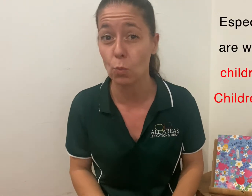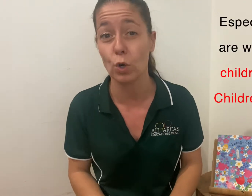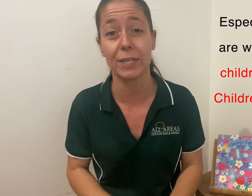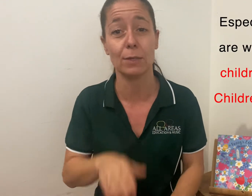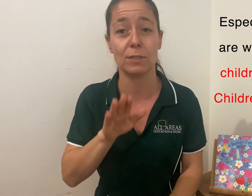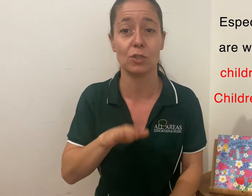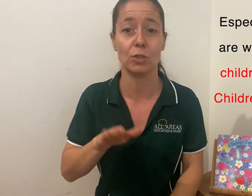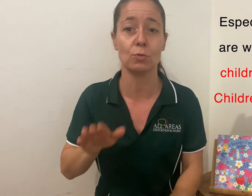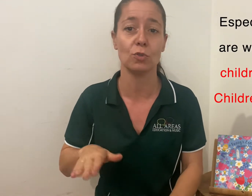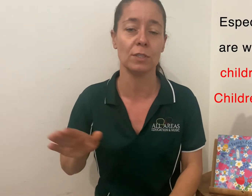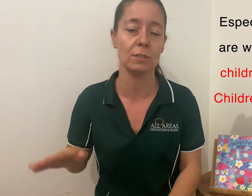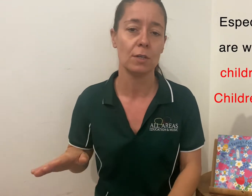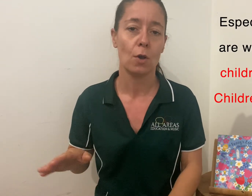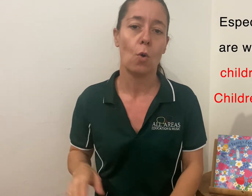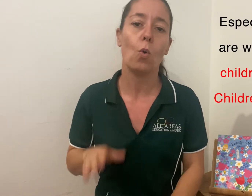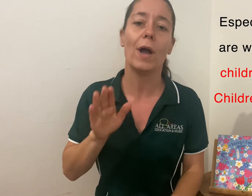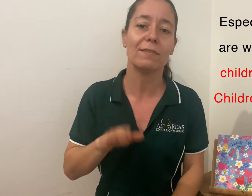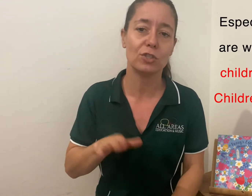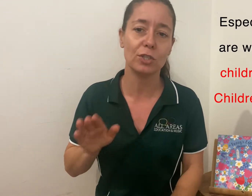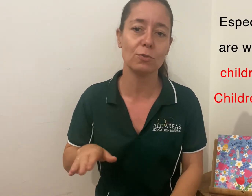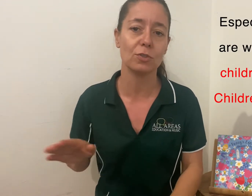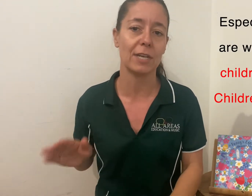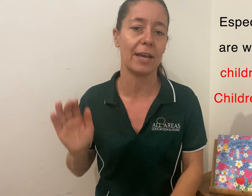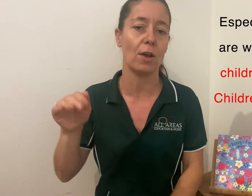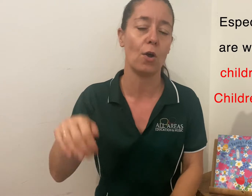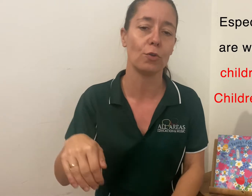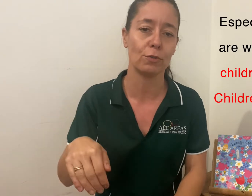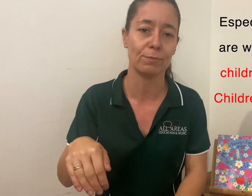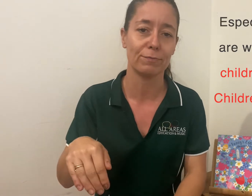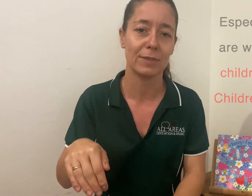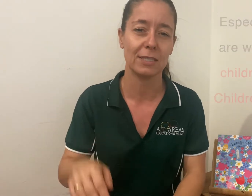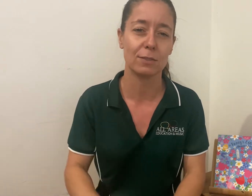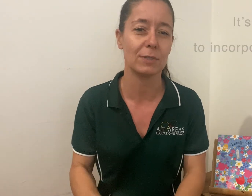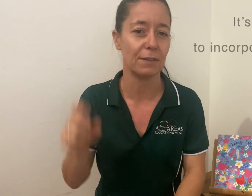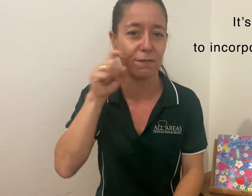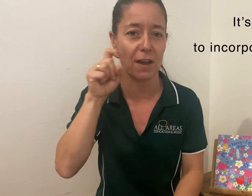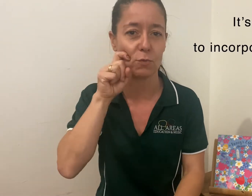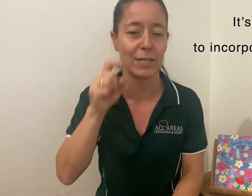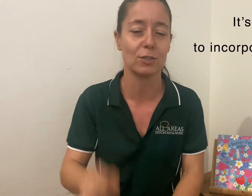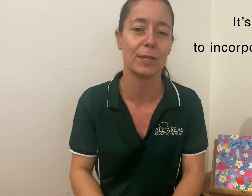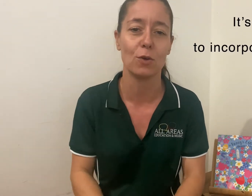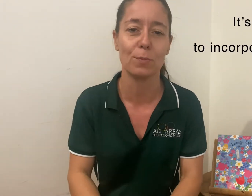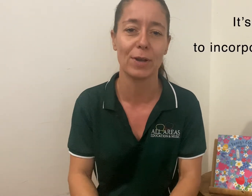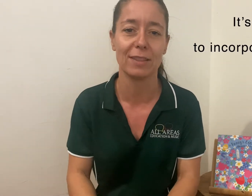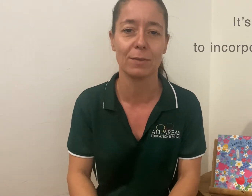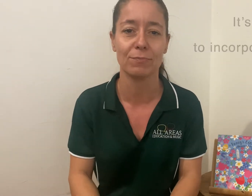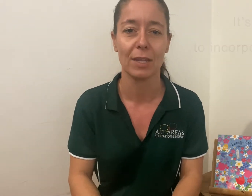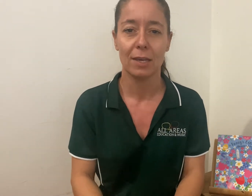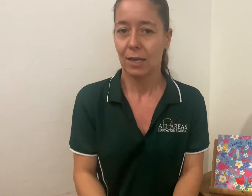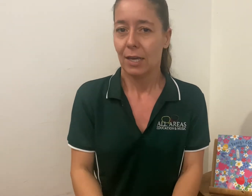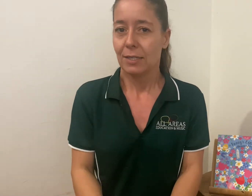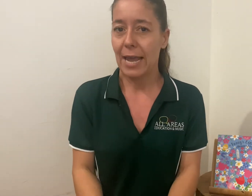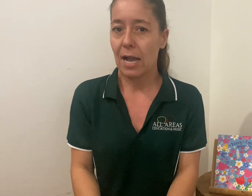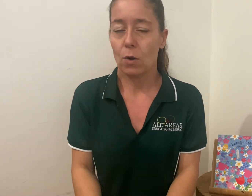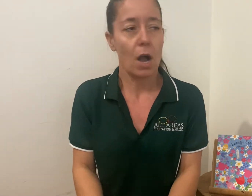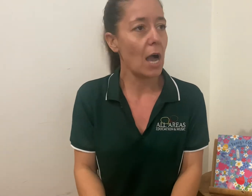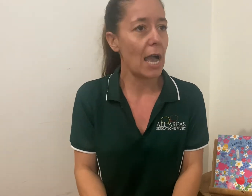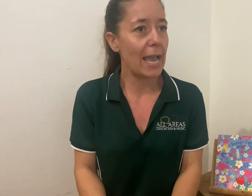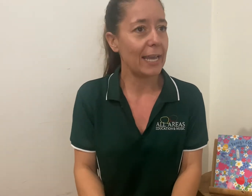working with children or have children at home. It's a really fun way to incorporate them. Now, I